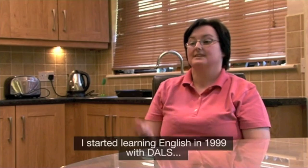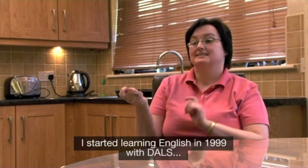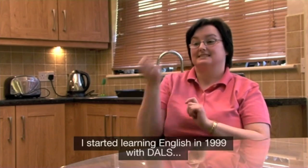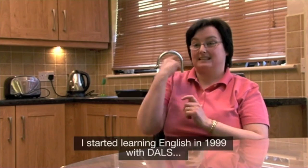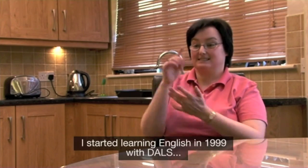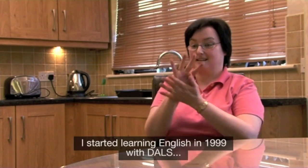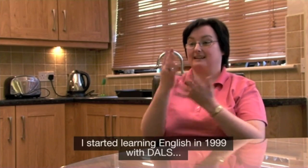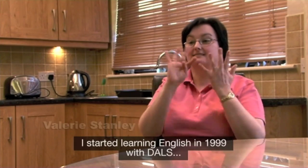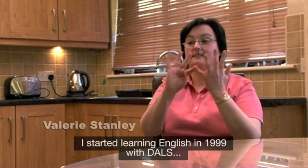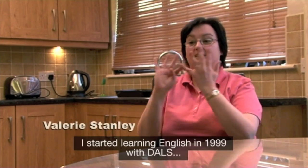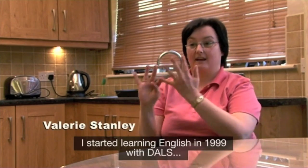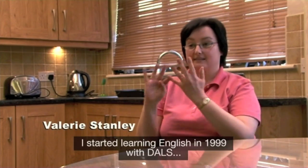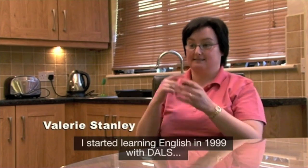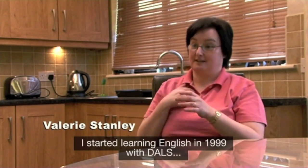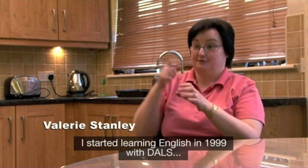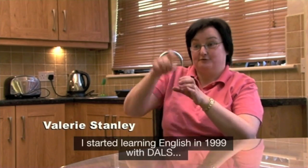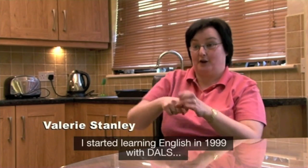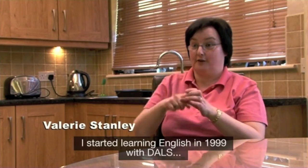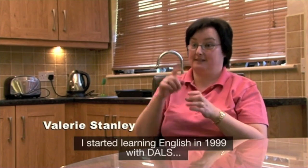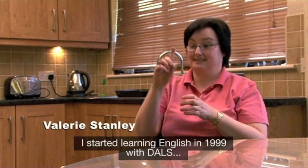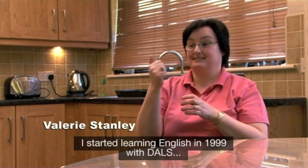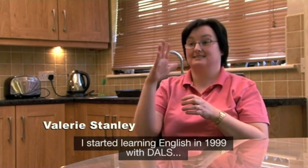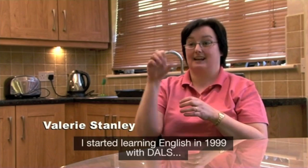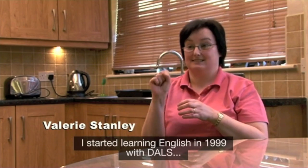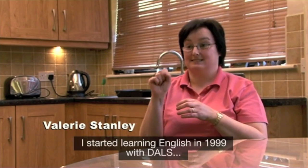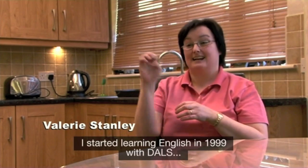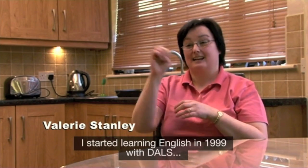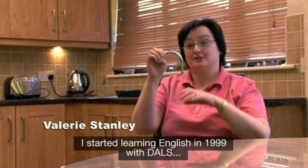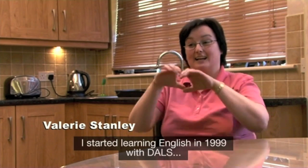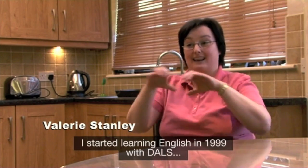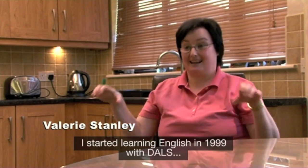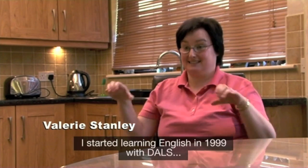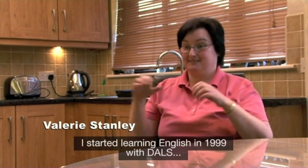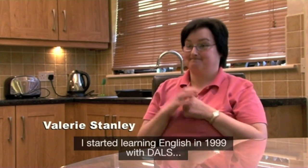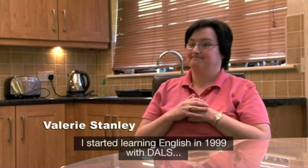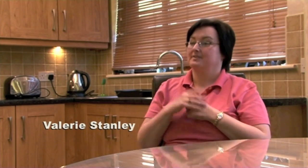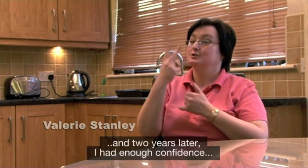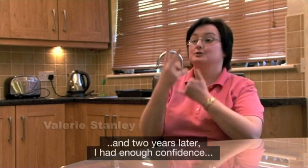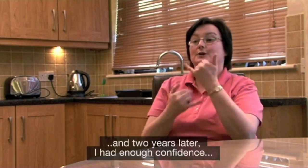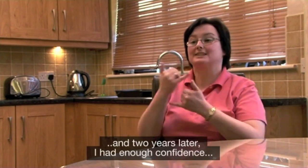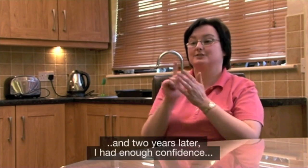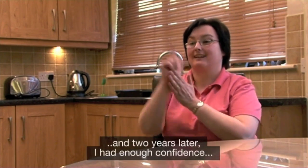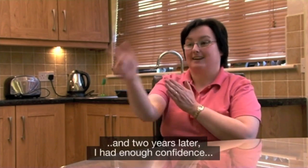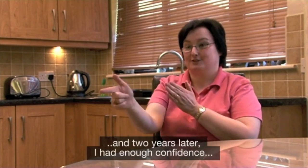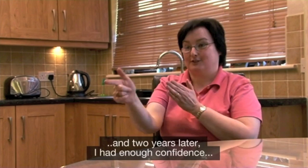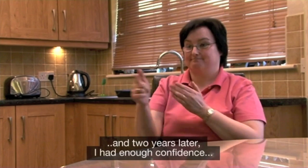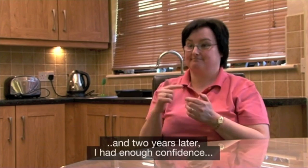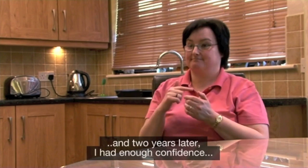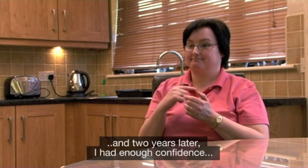I started learning English in 1999 with DALS. And 2 years later, I had enough